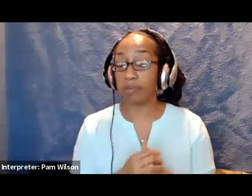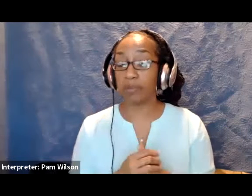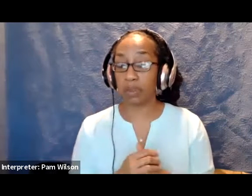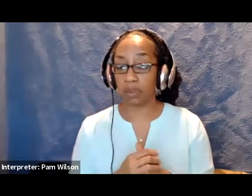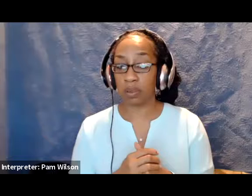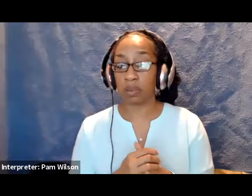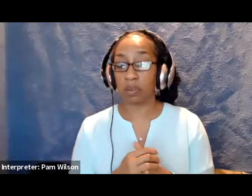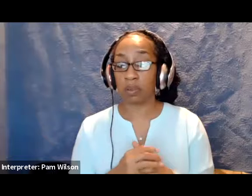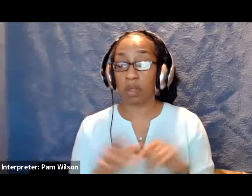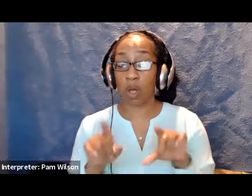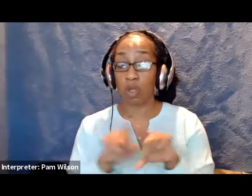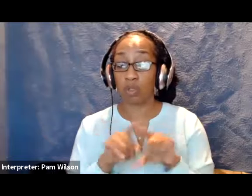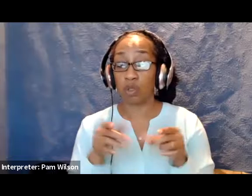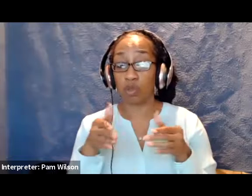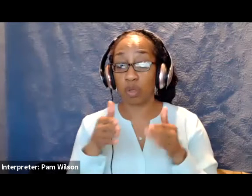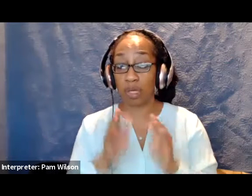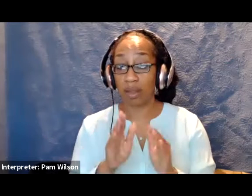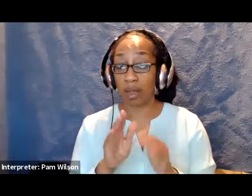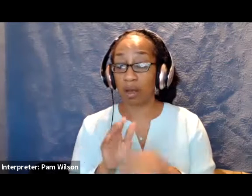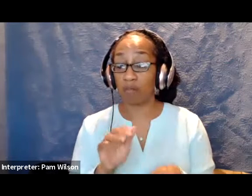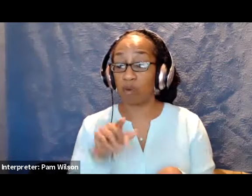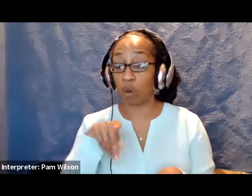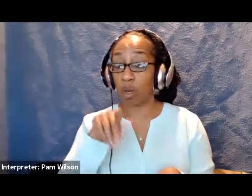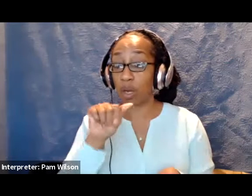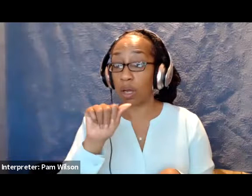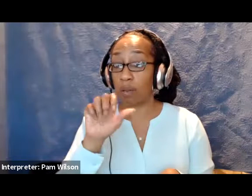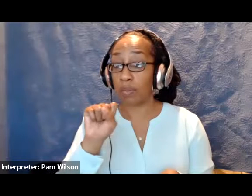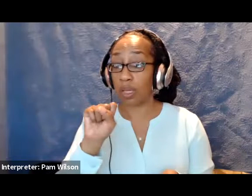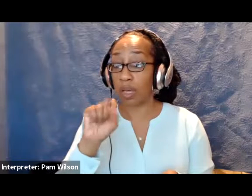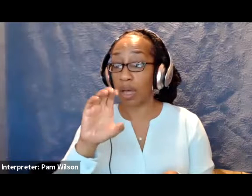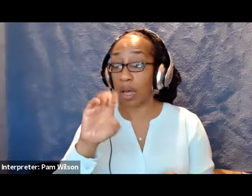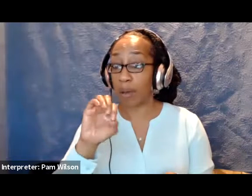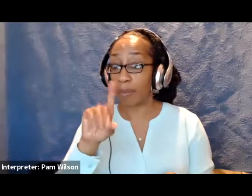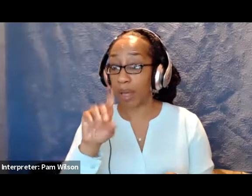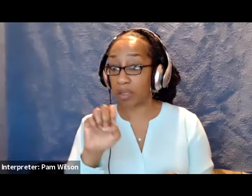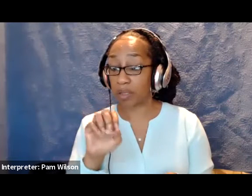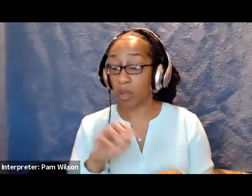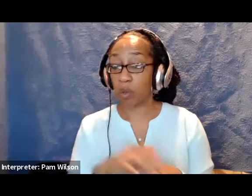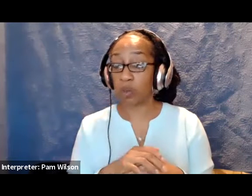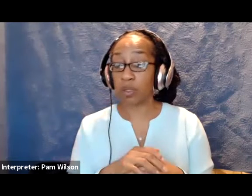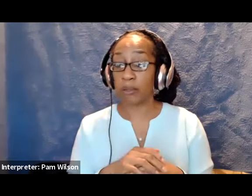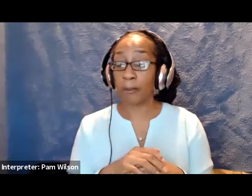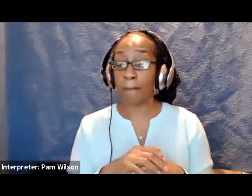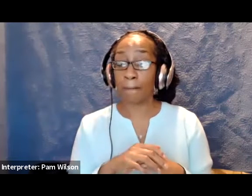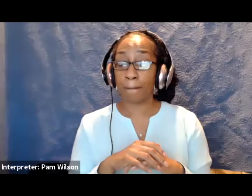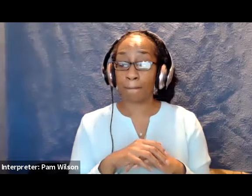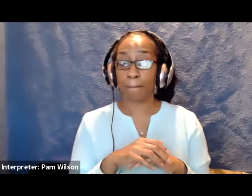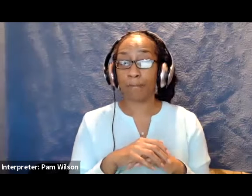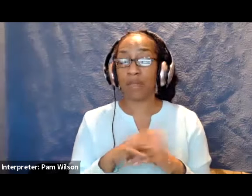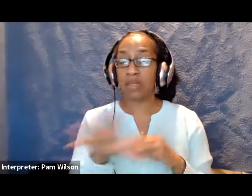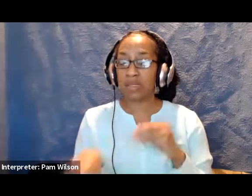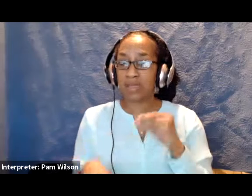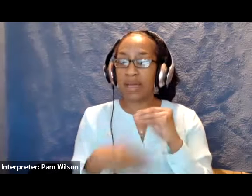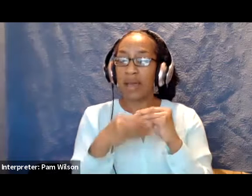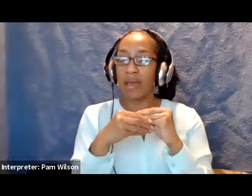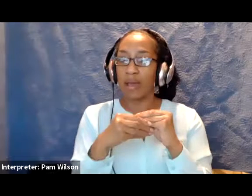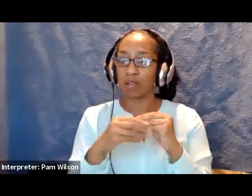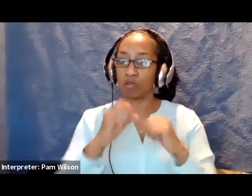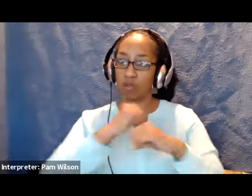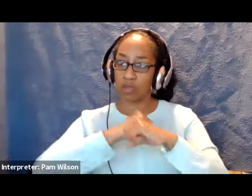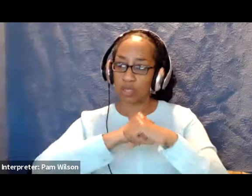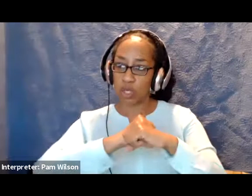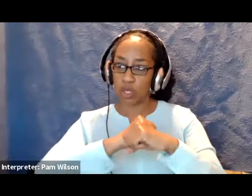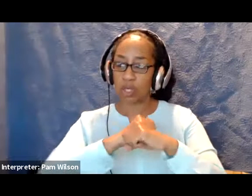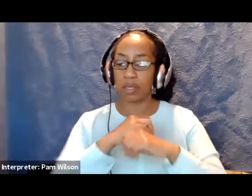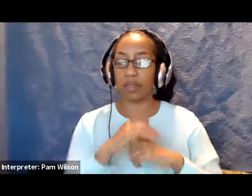You can allow for a passcode if you want. It's, again, an additional level of security.